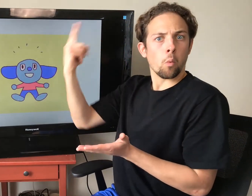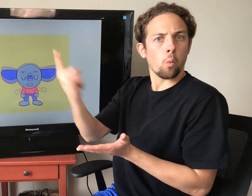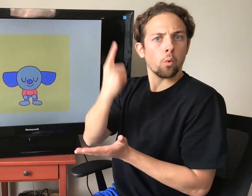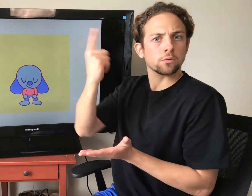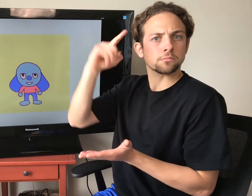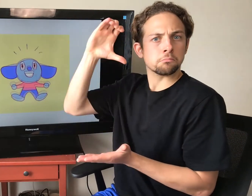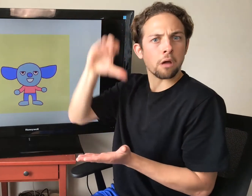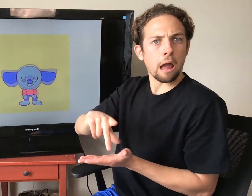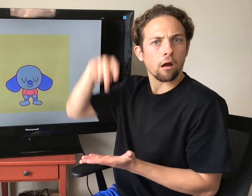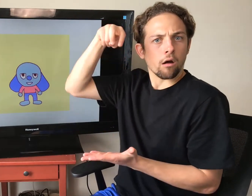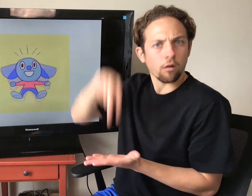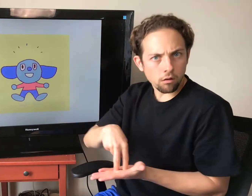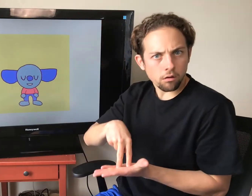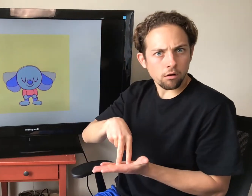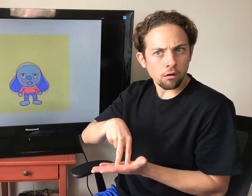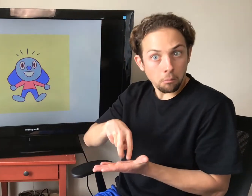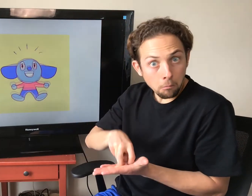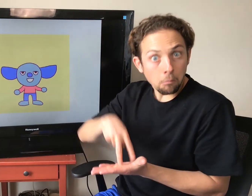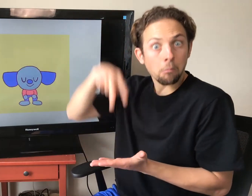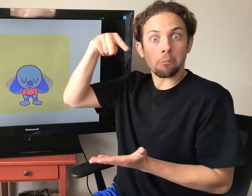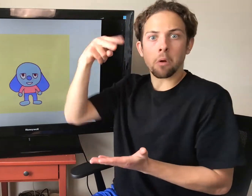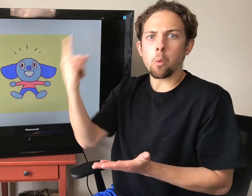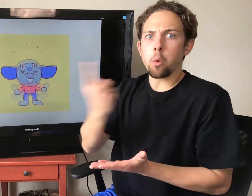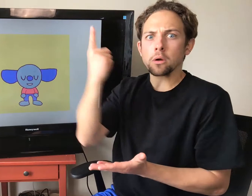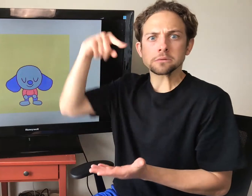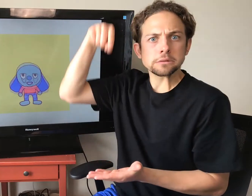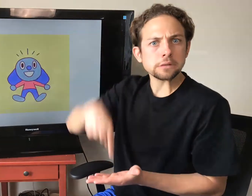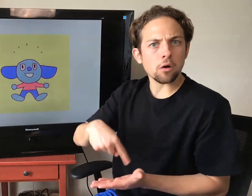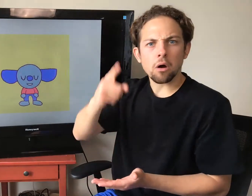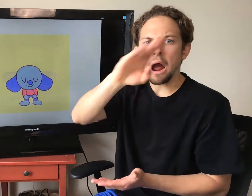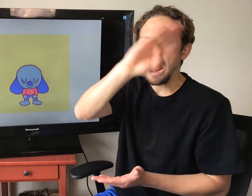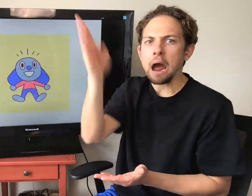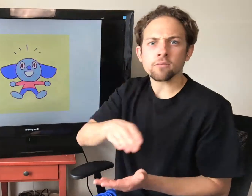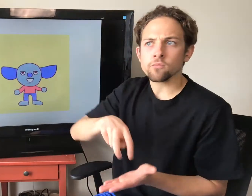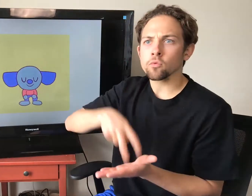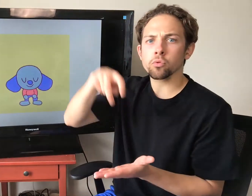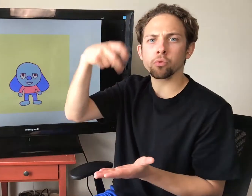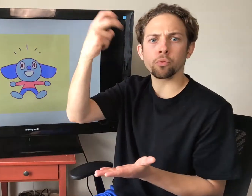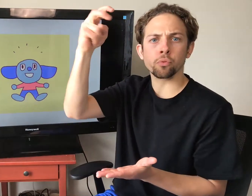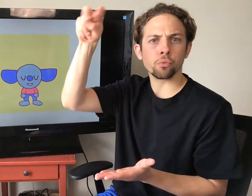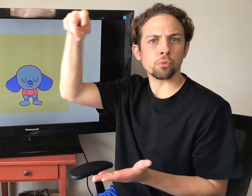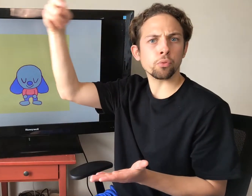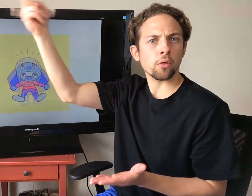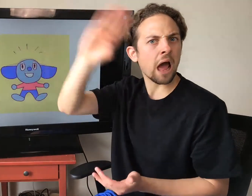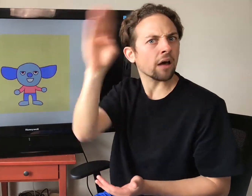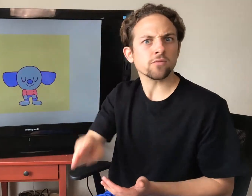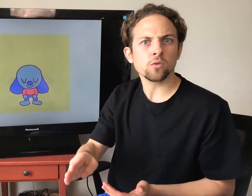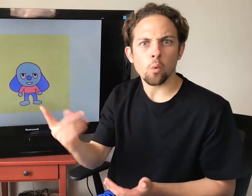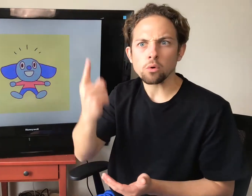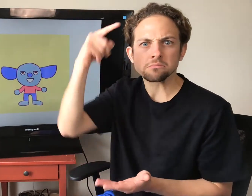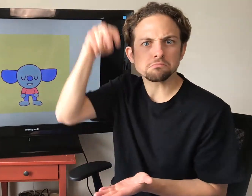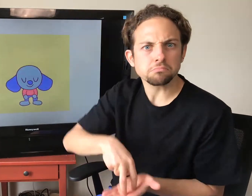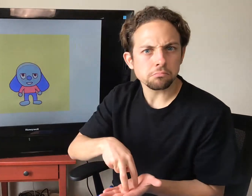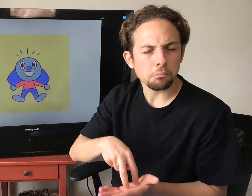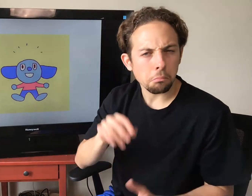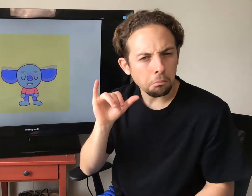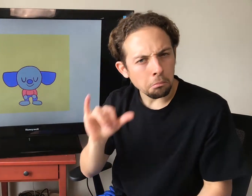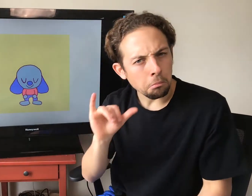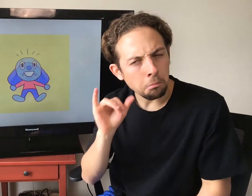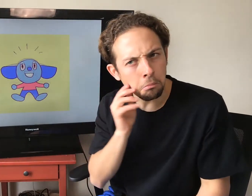But when you jump, you always come back down to the ground, right? You never jump up and float away into the sky,